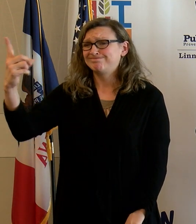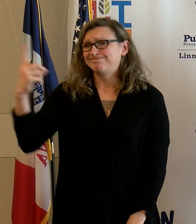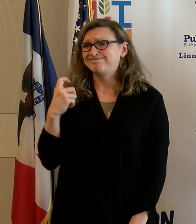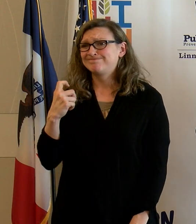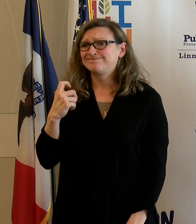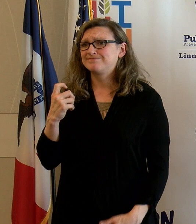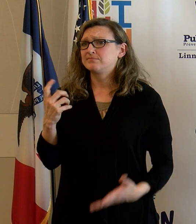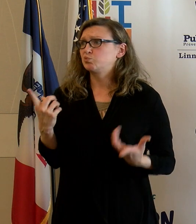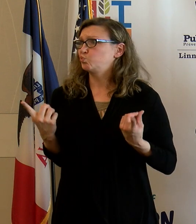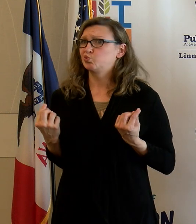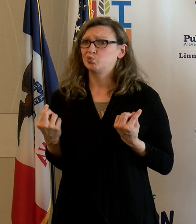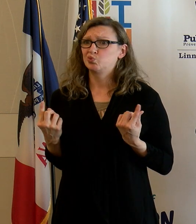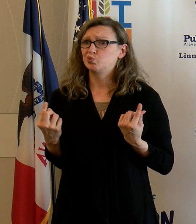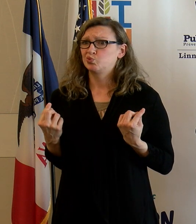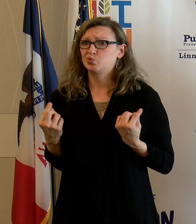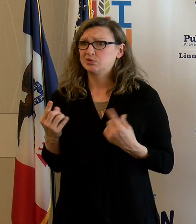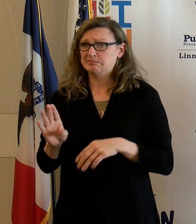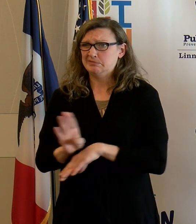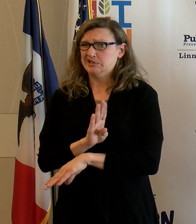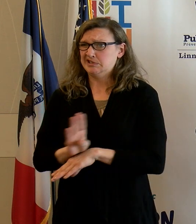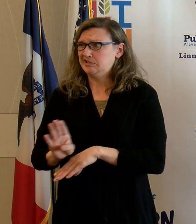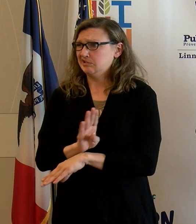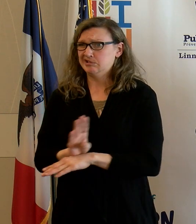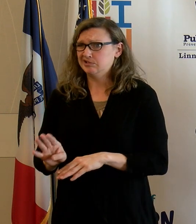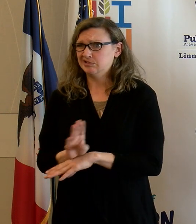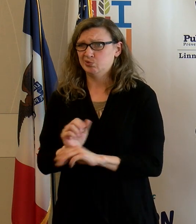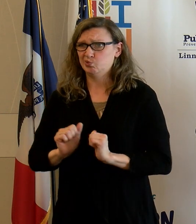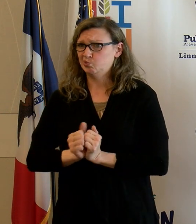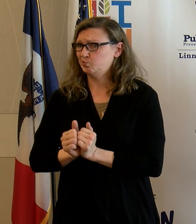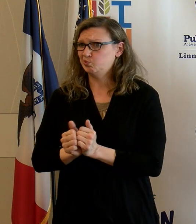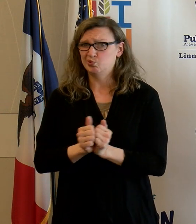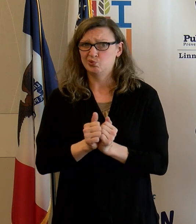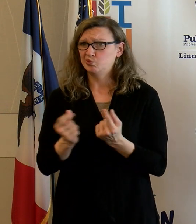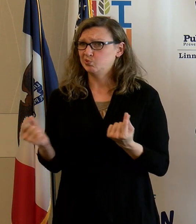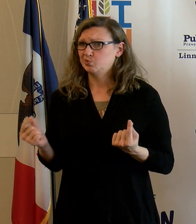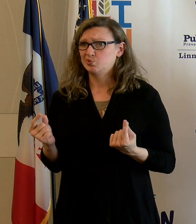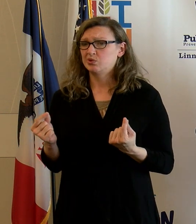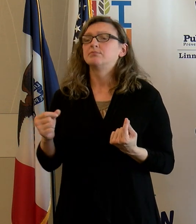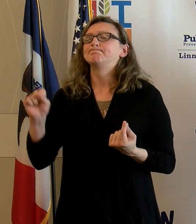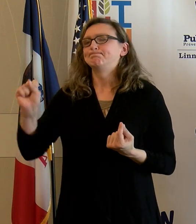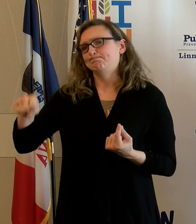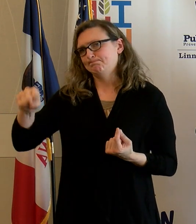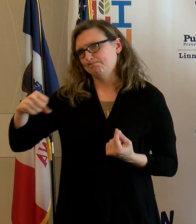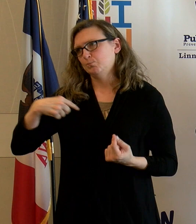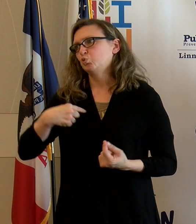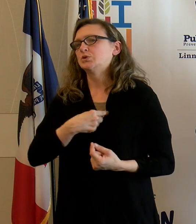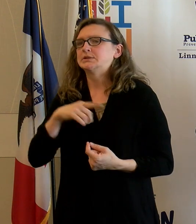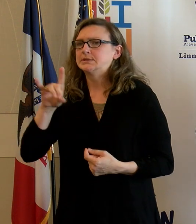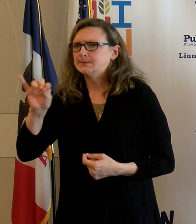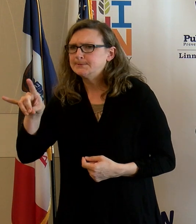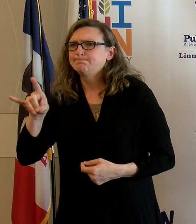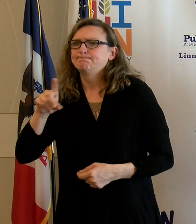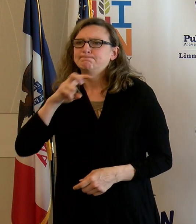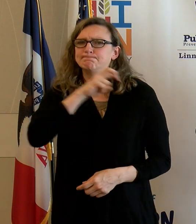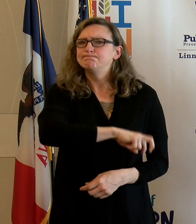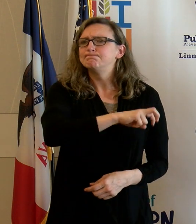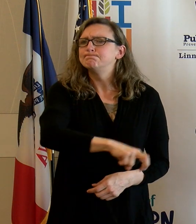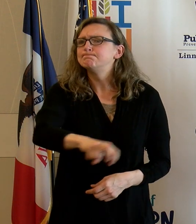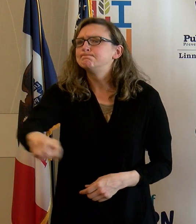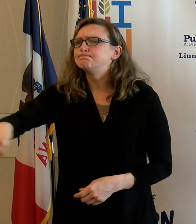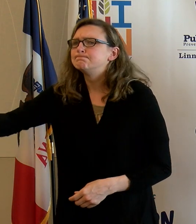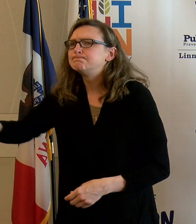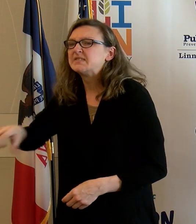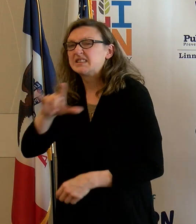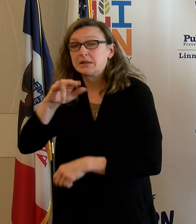those businesses that have been closed. So we are increasing business checks, not only with the Linn County Sheriff's Office, but the law enforcement community in Linn